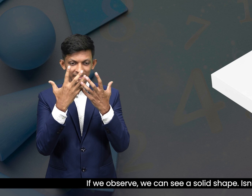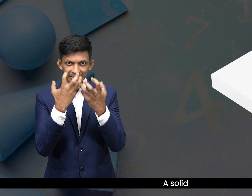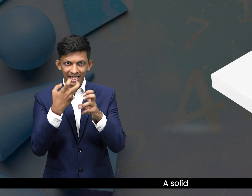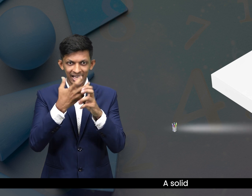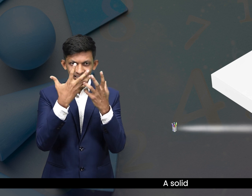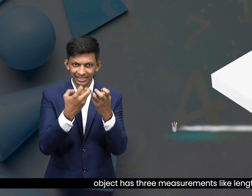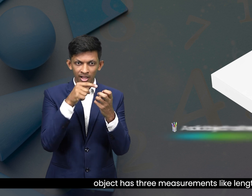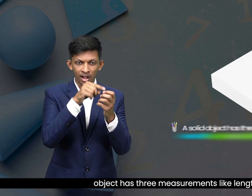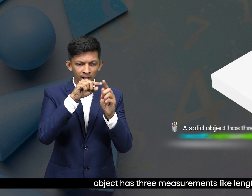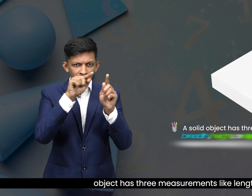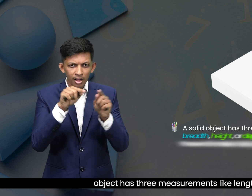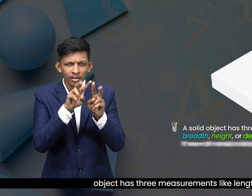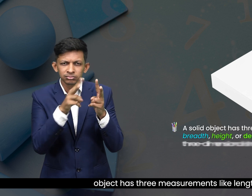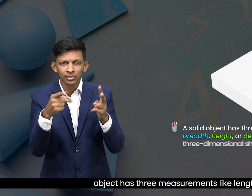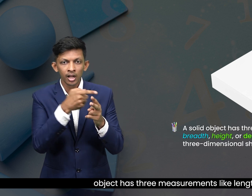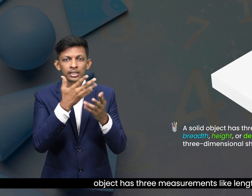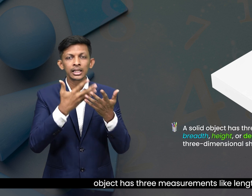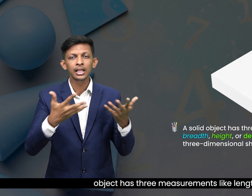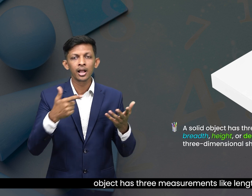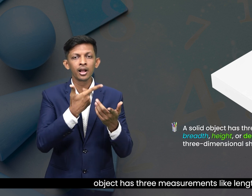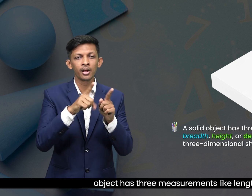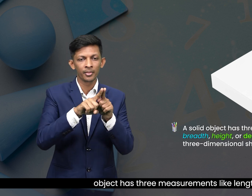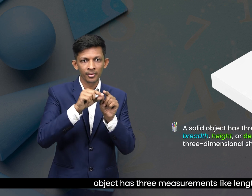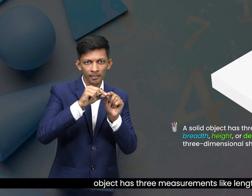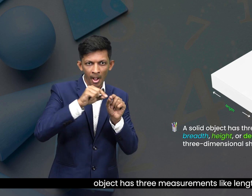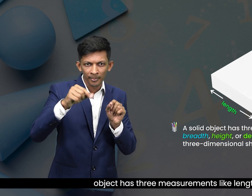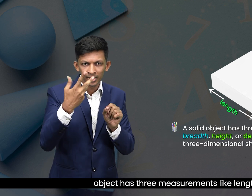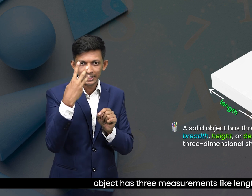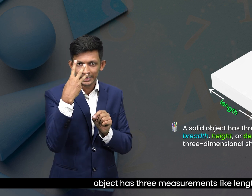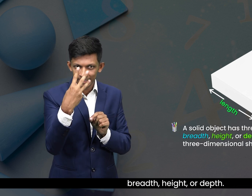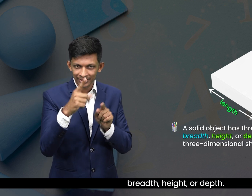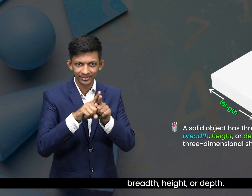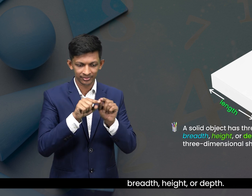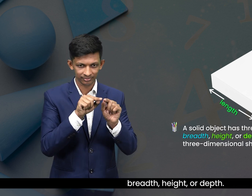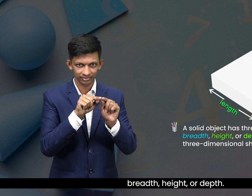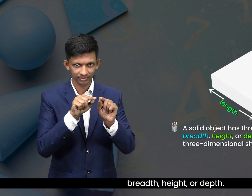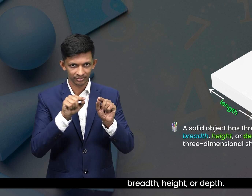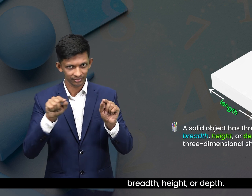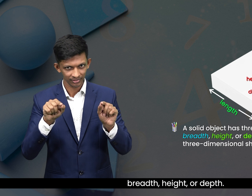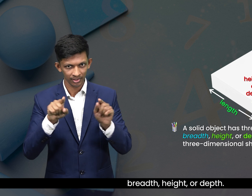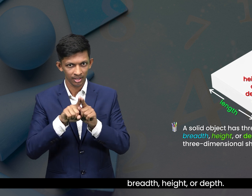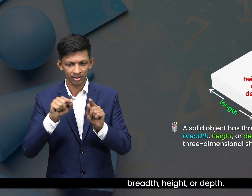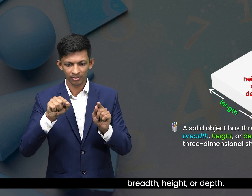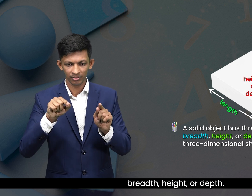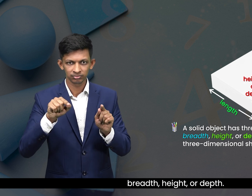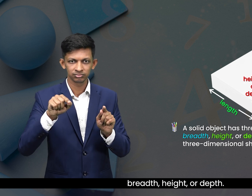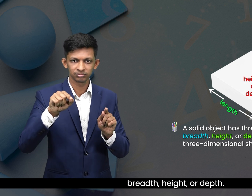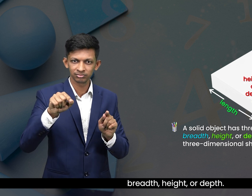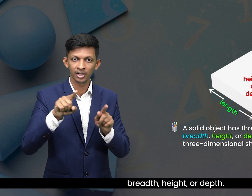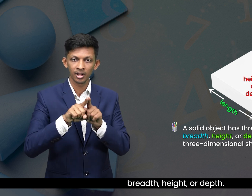A solid object has three measurements like length, breadth, height or depth.